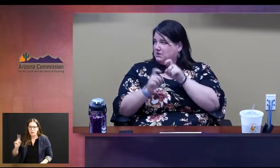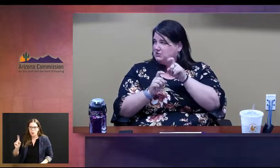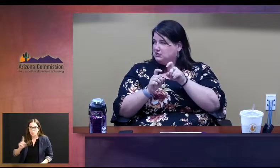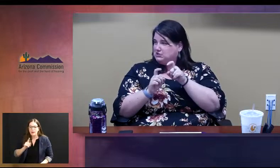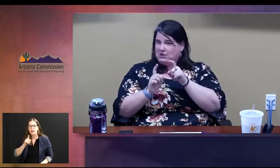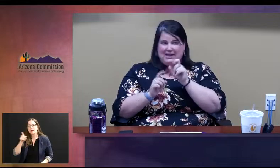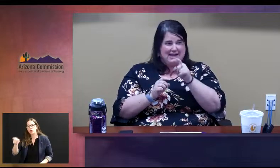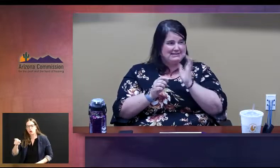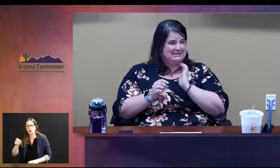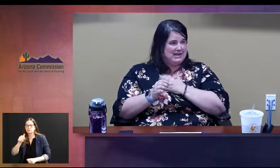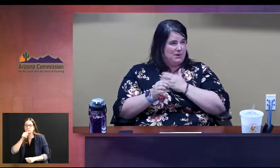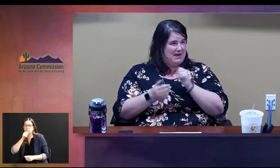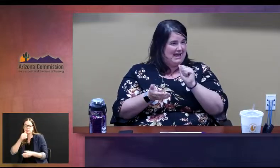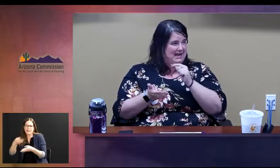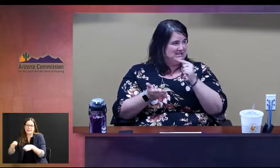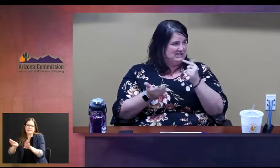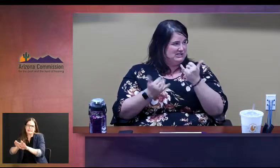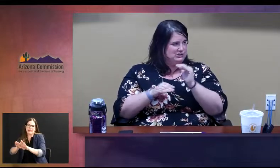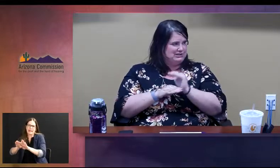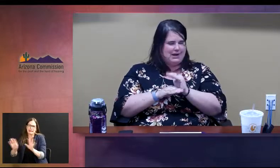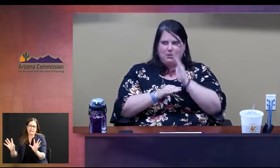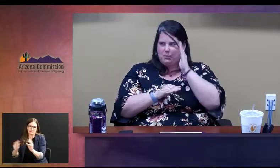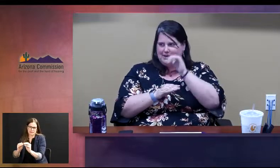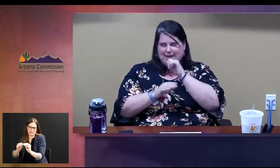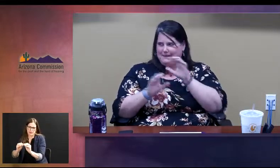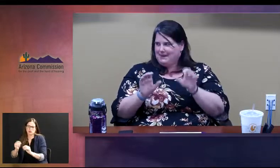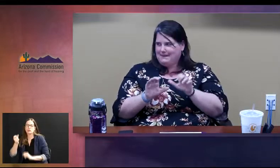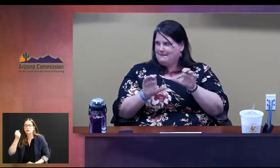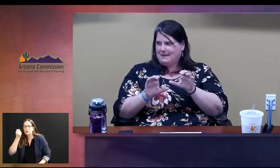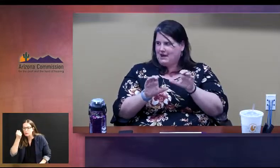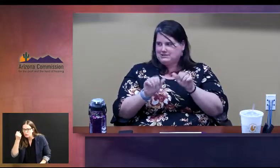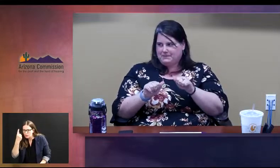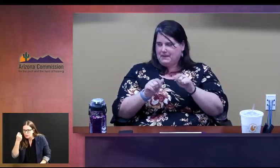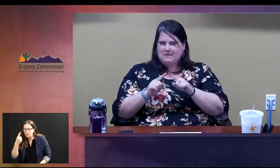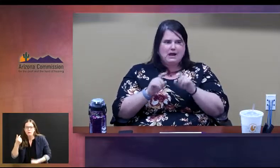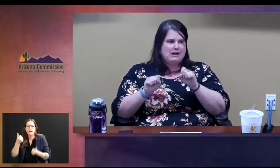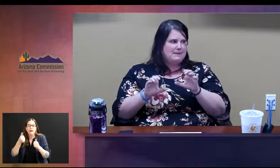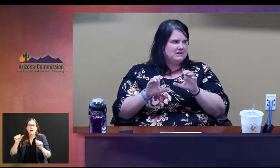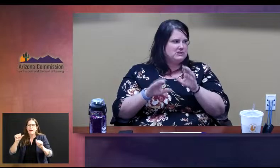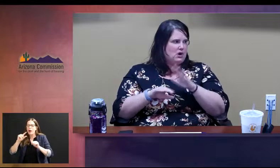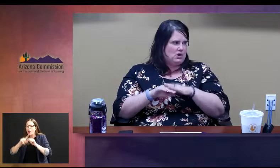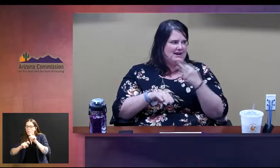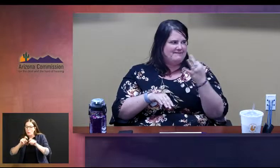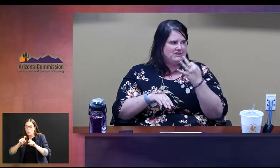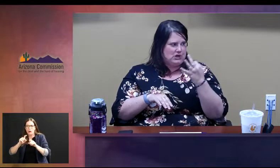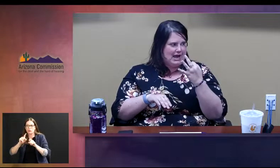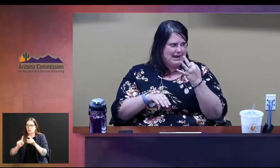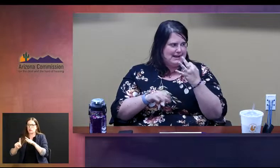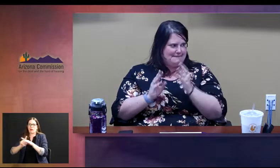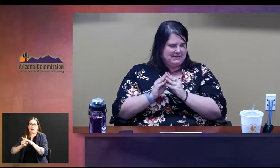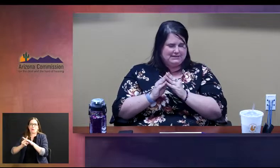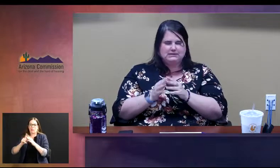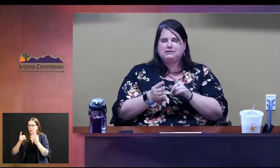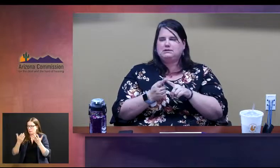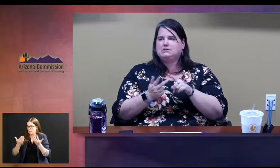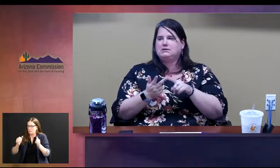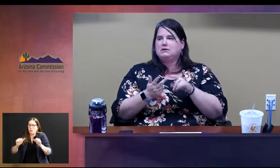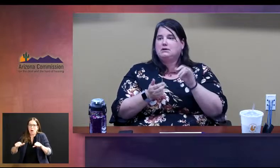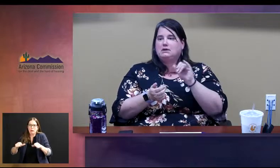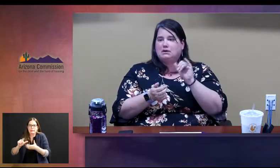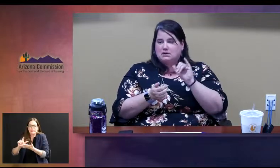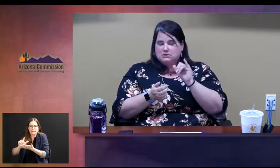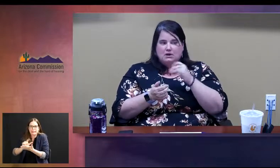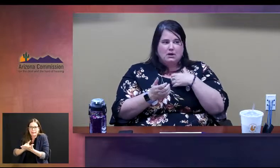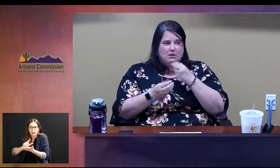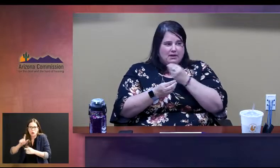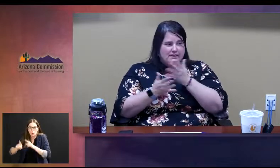However, any legal questions that we have for our AAG will not be possible. Those questions will need to